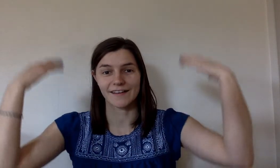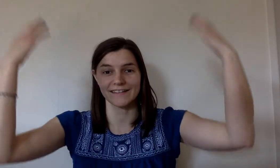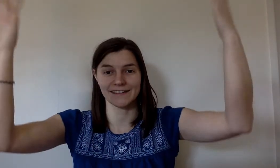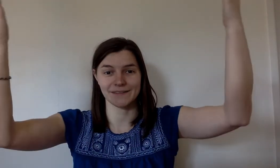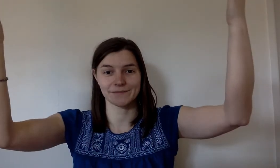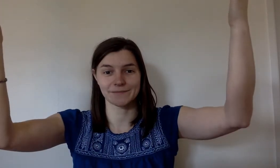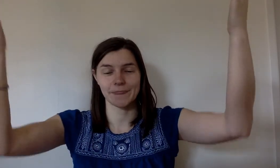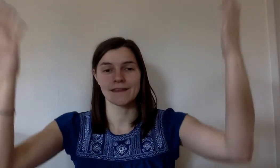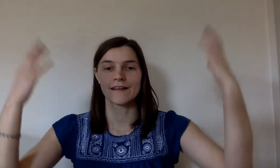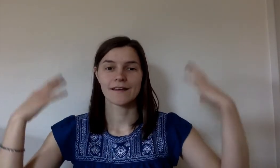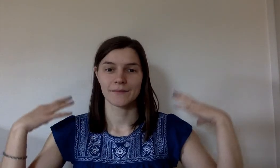Praise him,